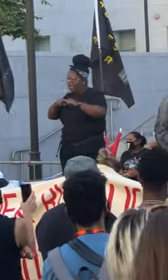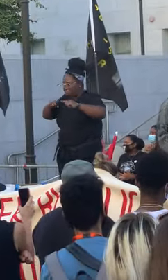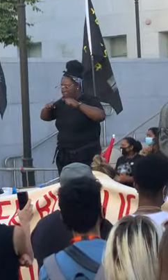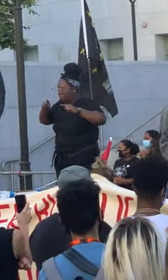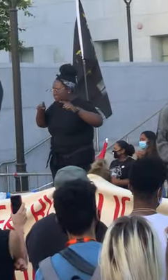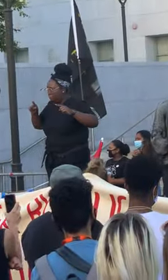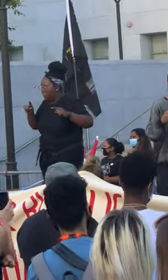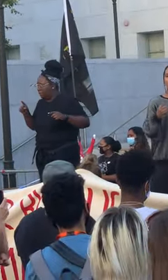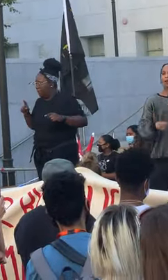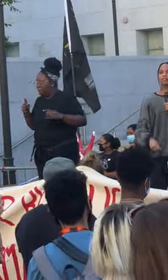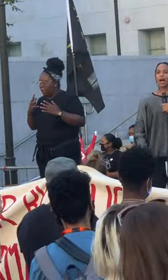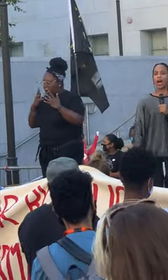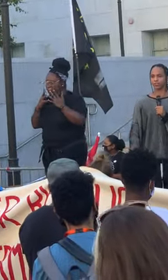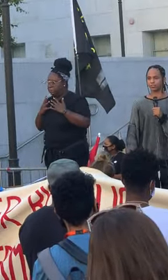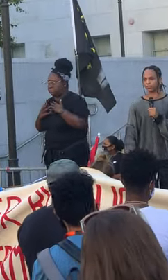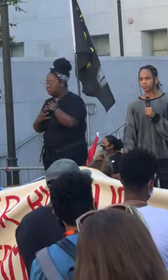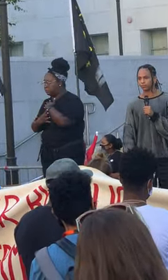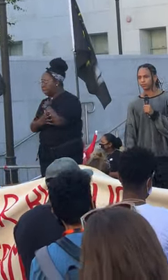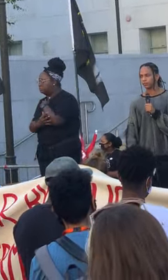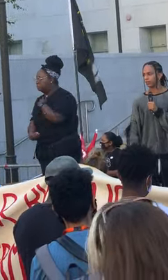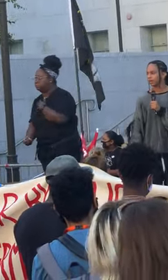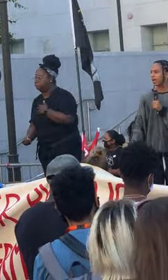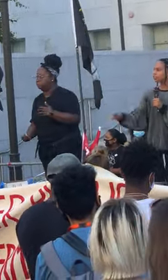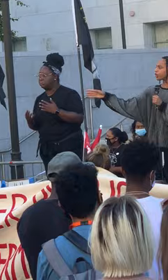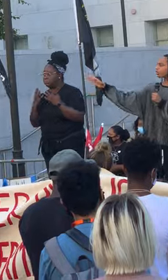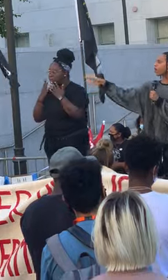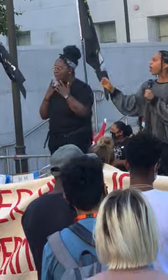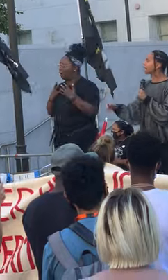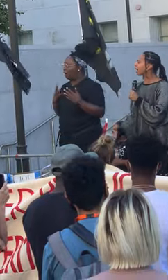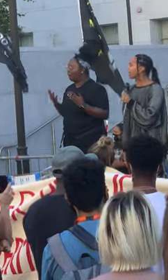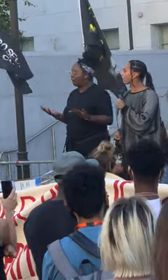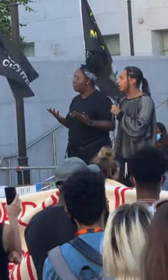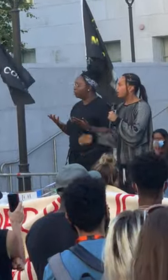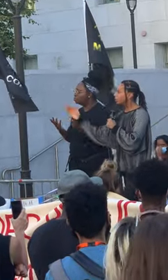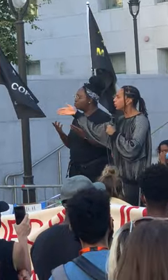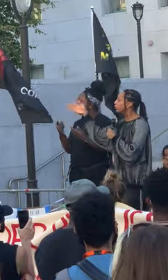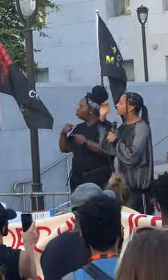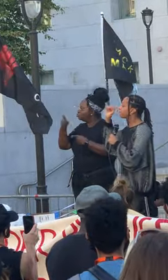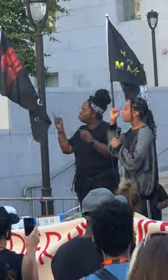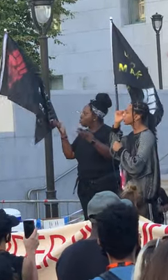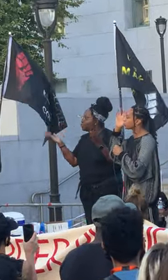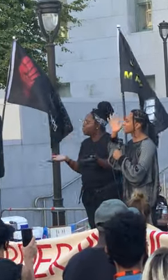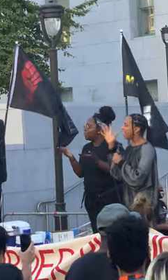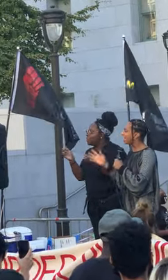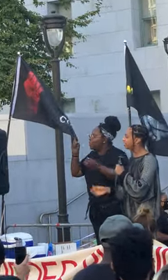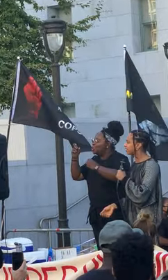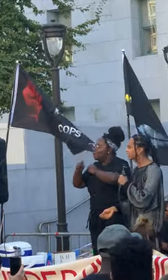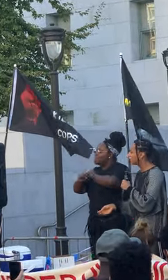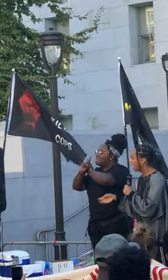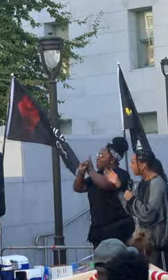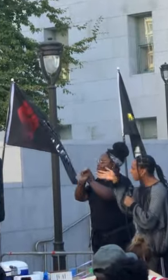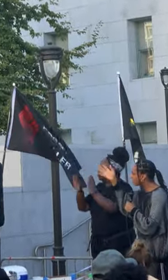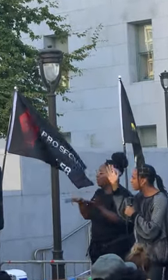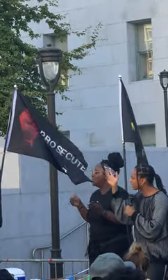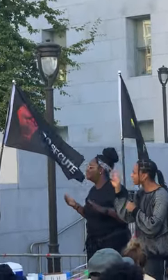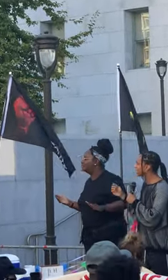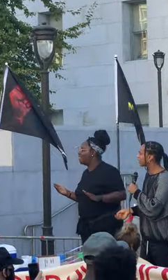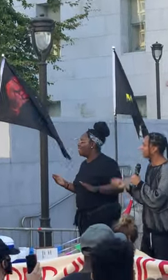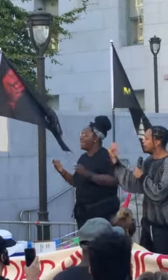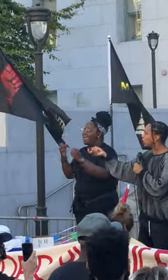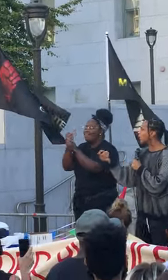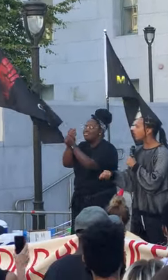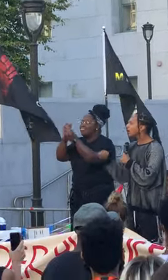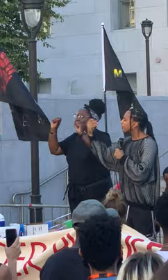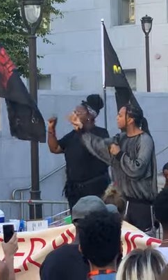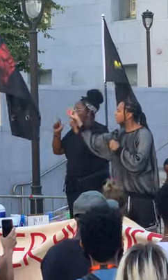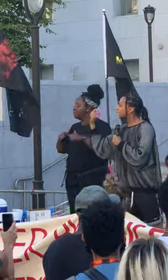precarity, imperiled lives. And so you all here, you the defenders of the dead and the liberators of the